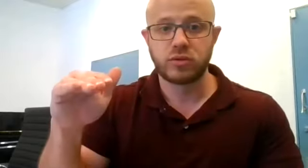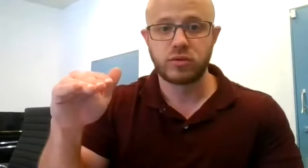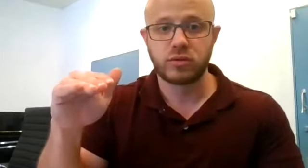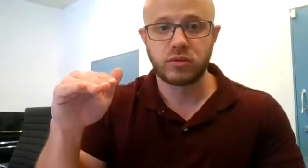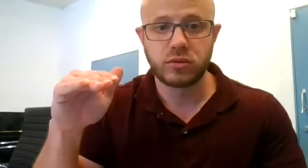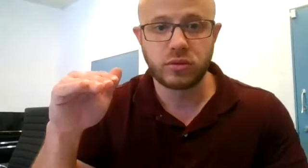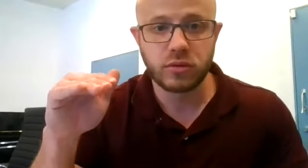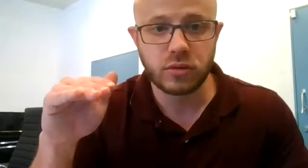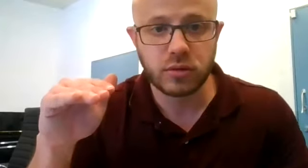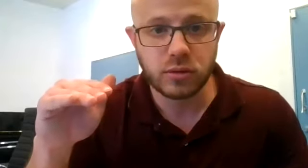Little.